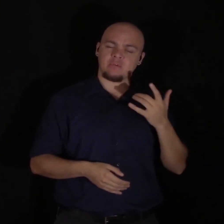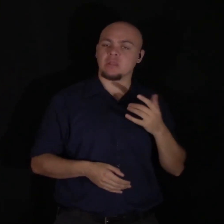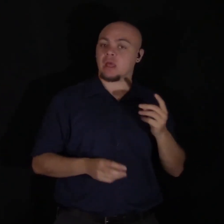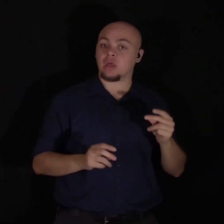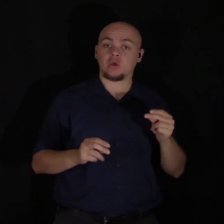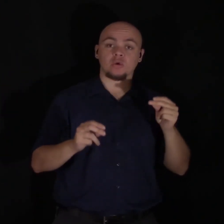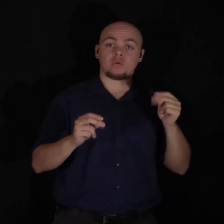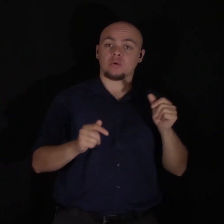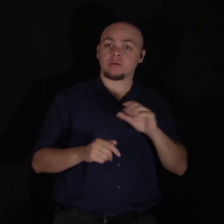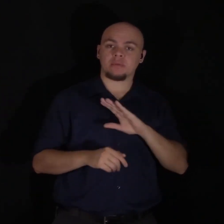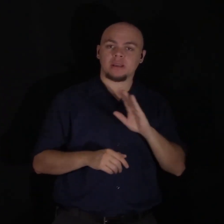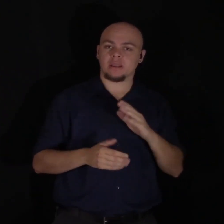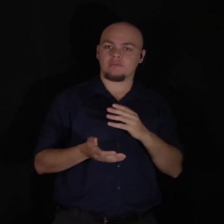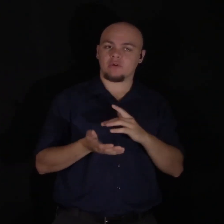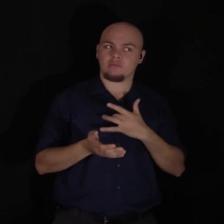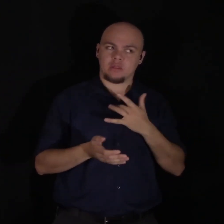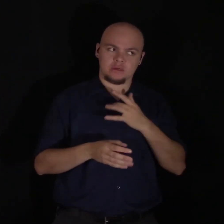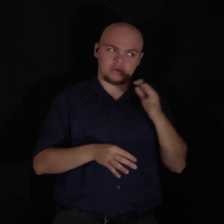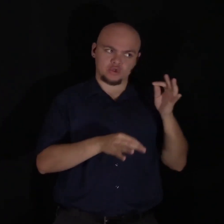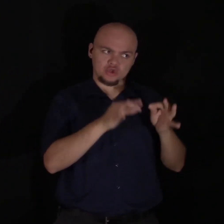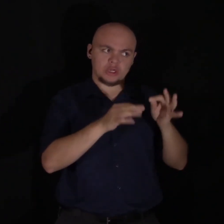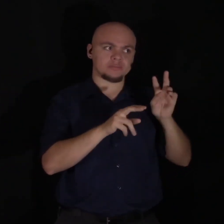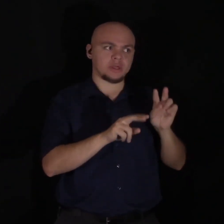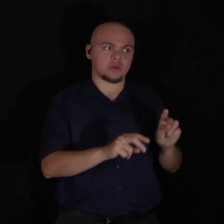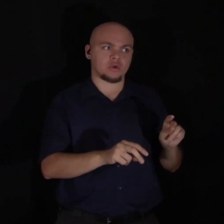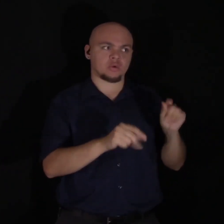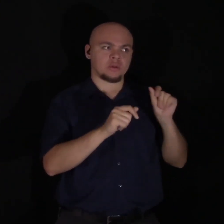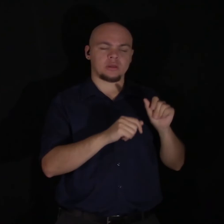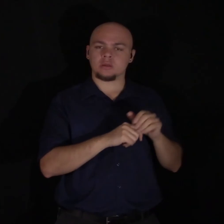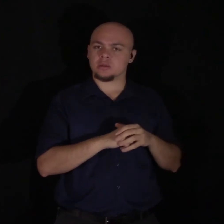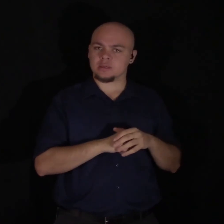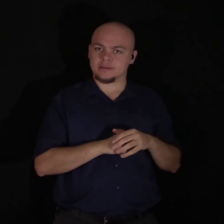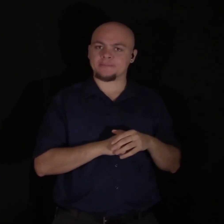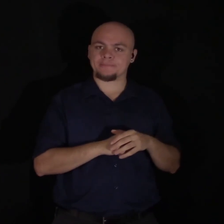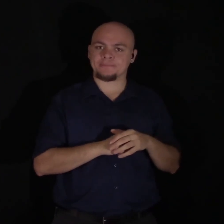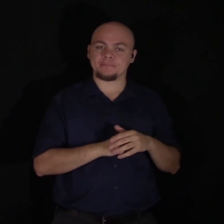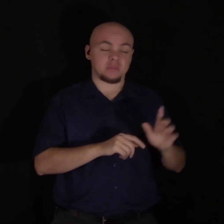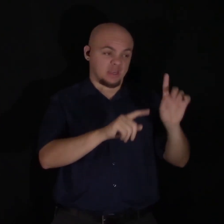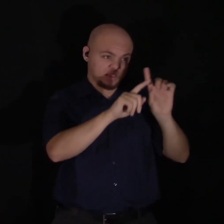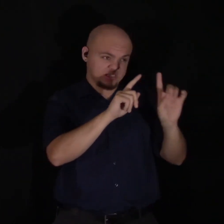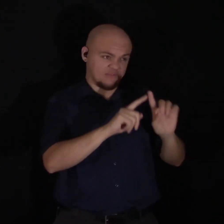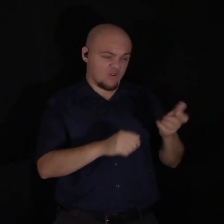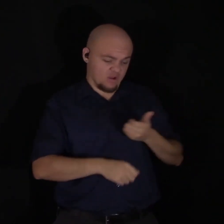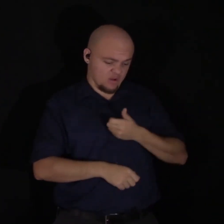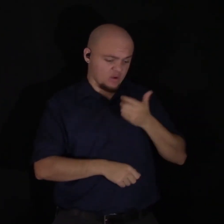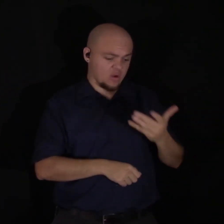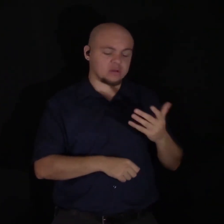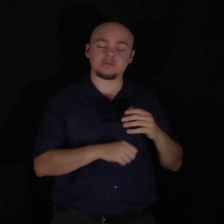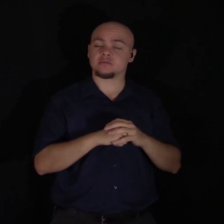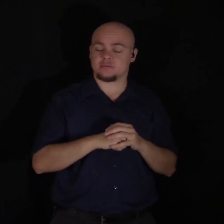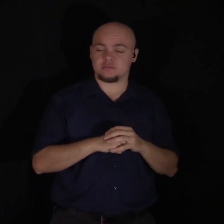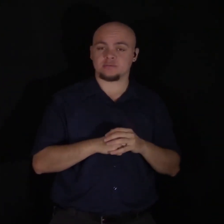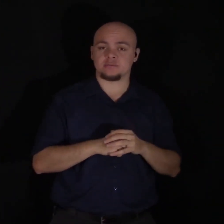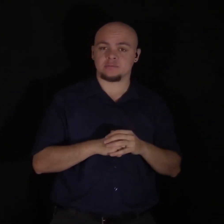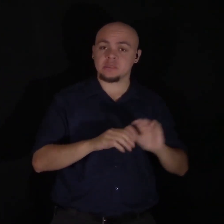never-failing power of judgment, a penetration into the causes of things, unequalled for clearness and